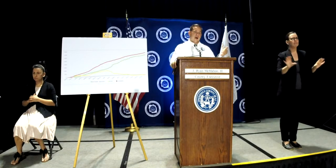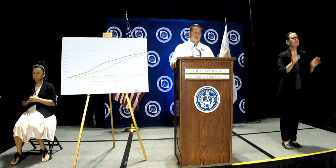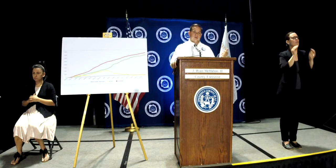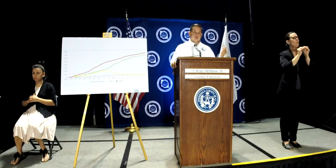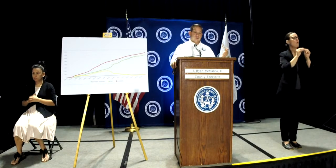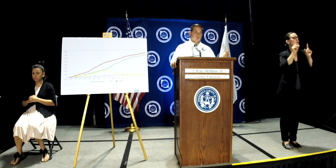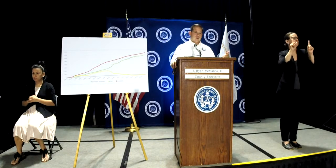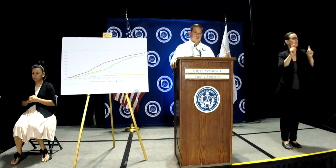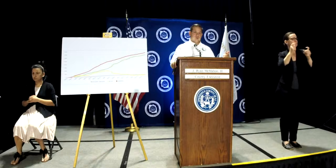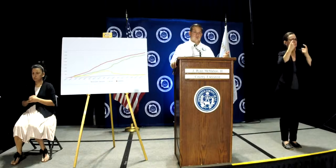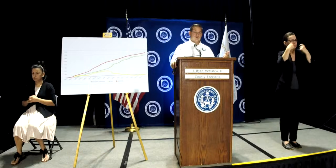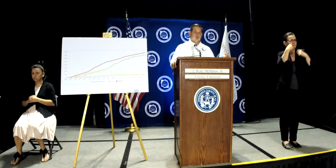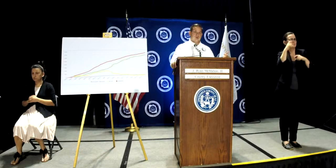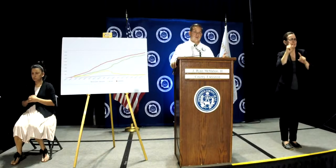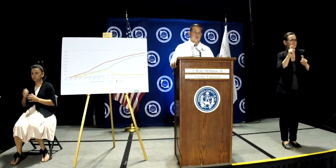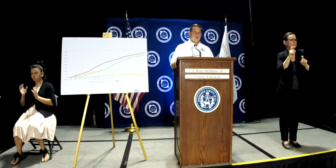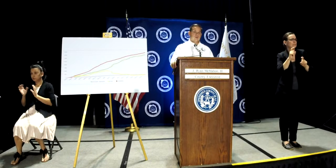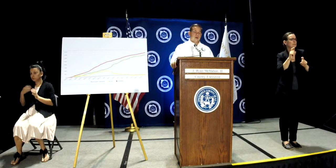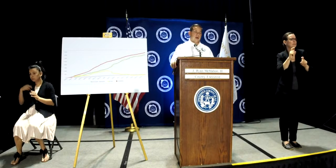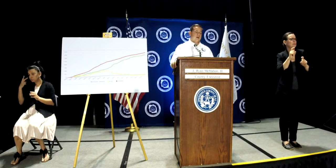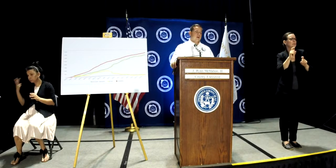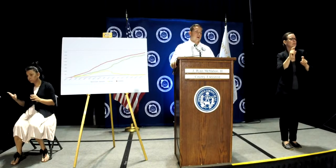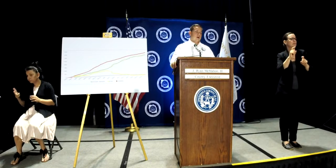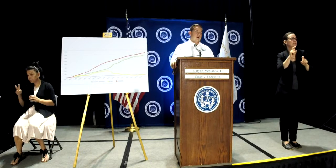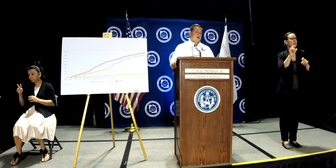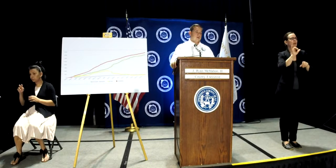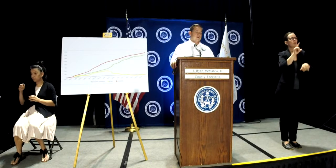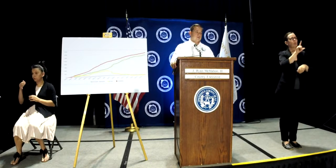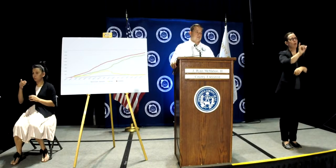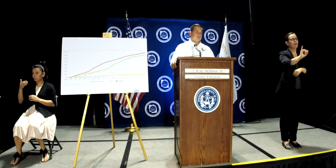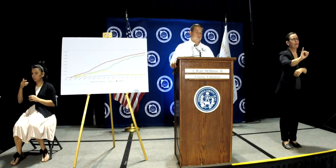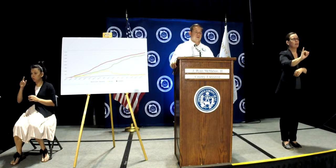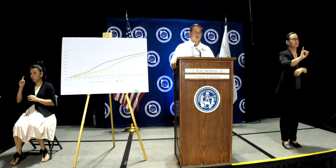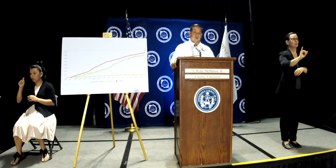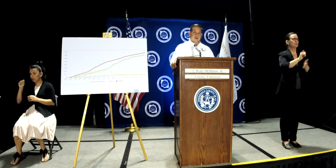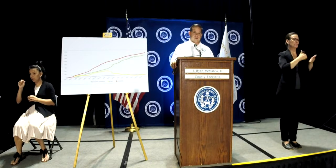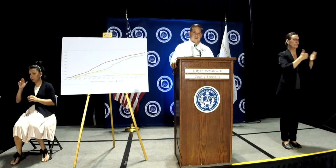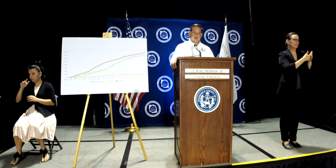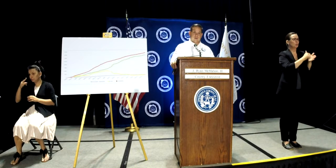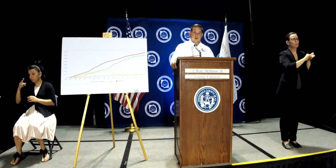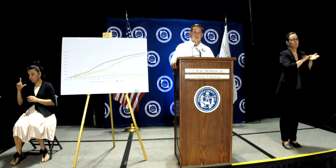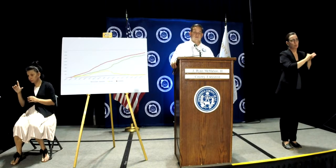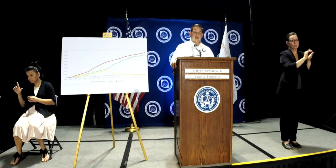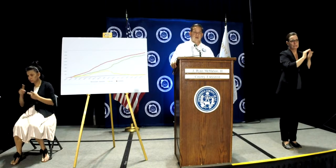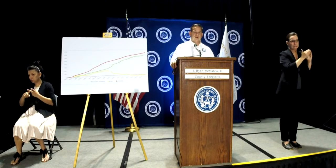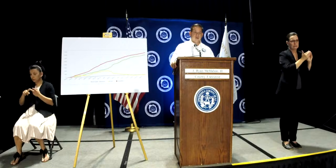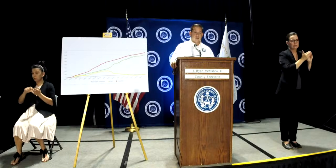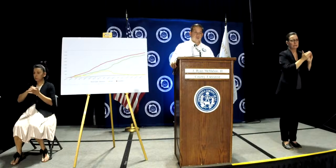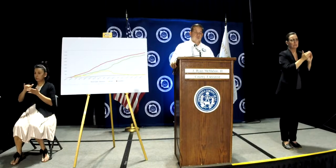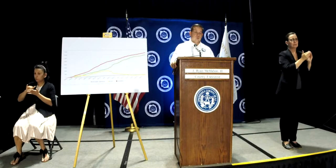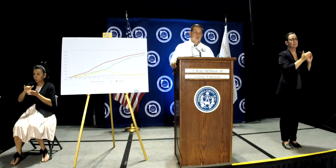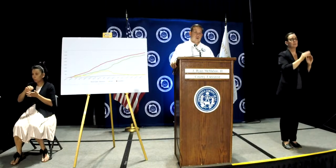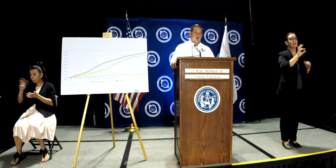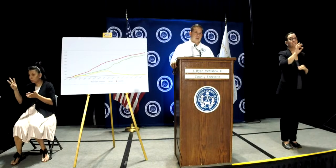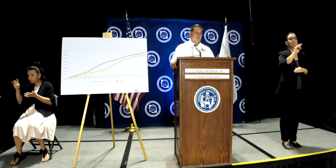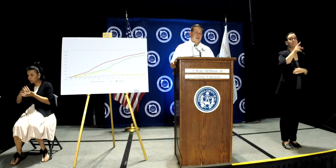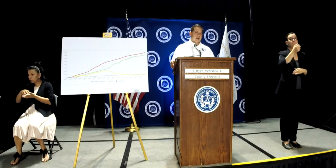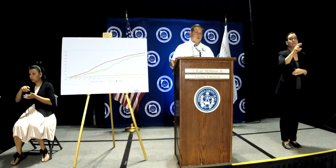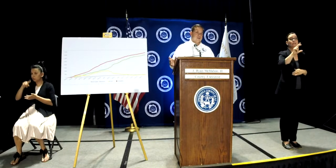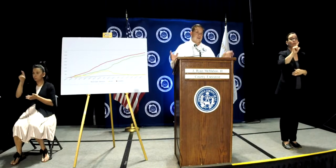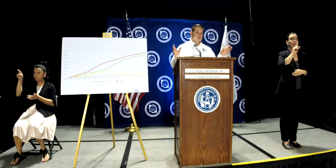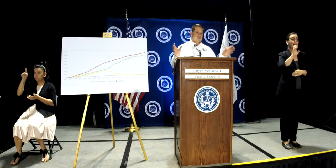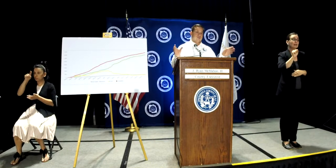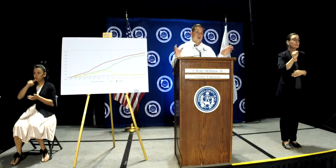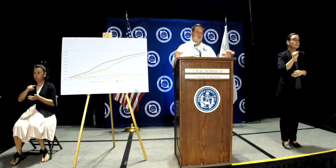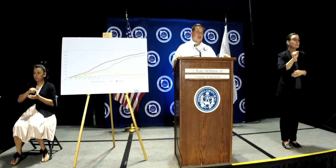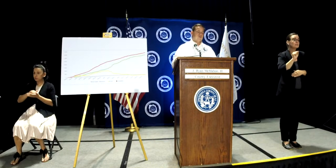at Long Island, you look at Western New York, you look at the Finger Lakes, you look at the Hudson Valley. These regions all got big